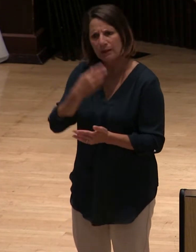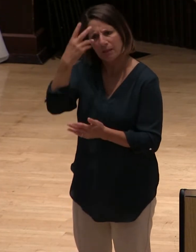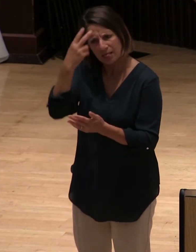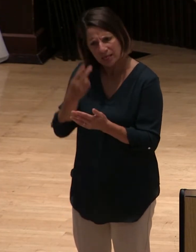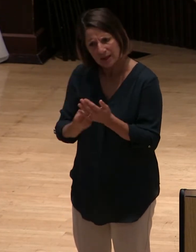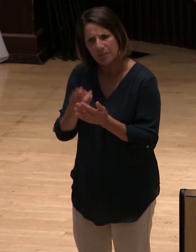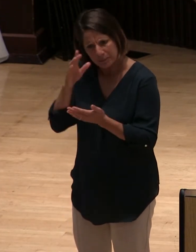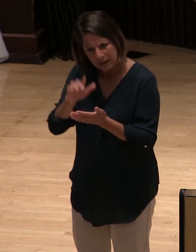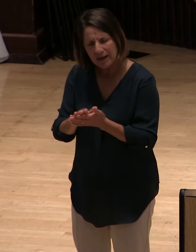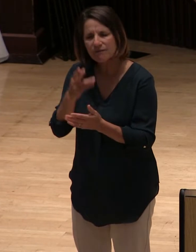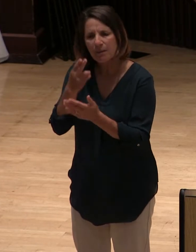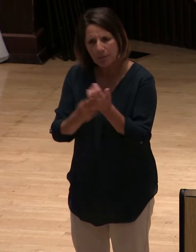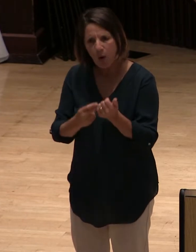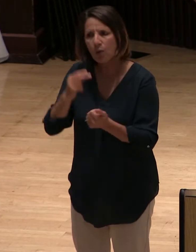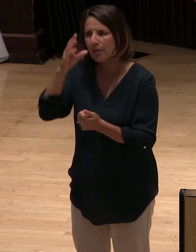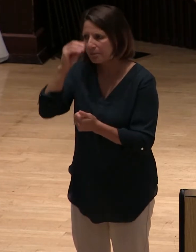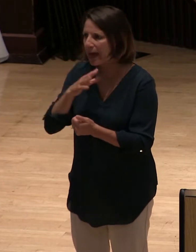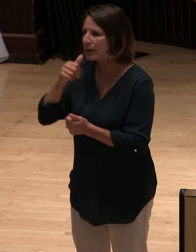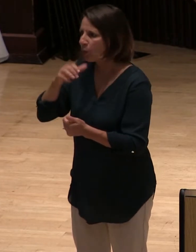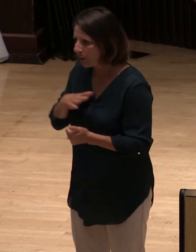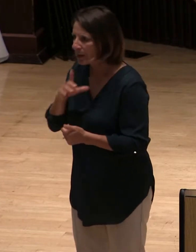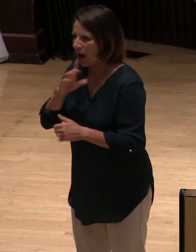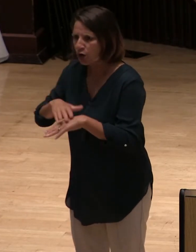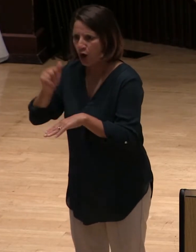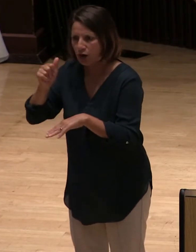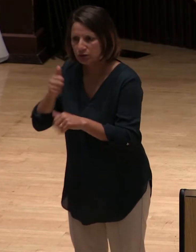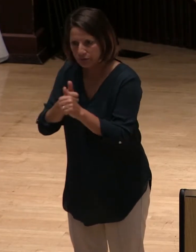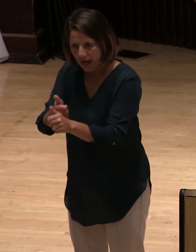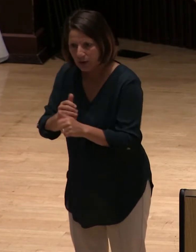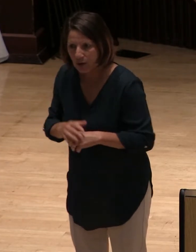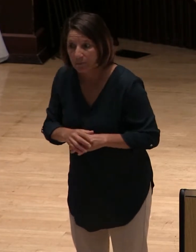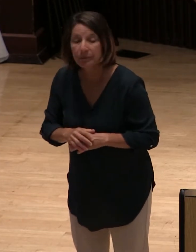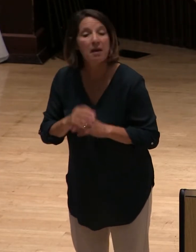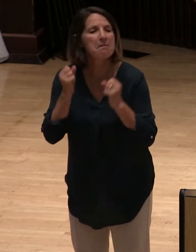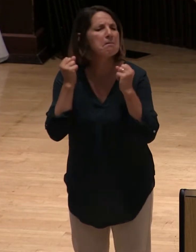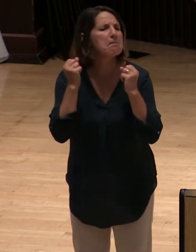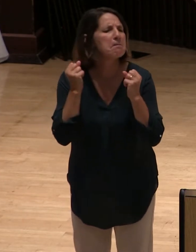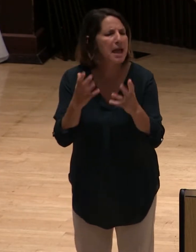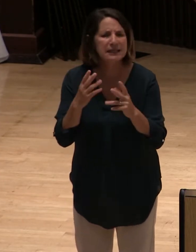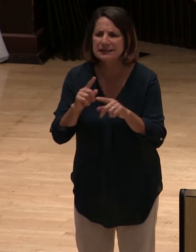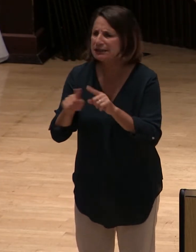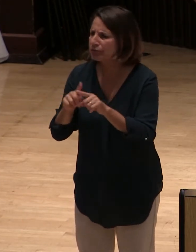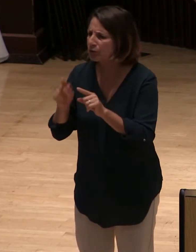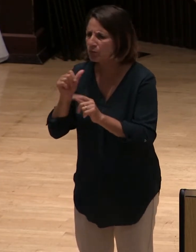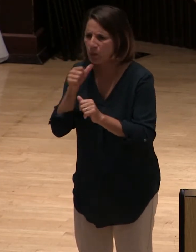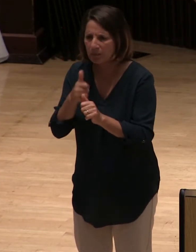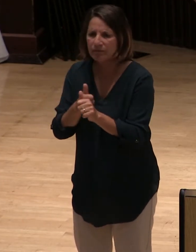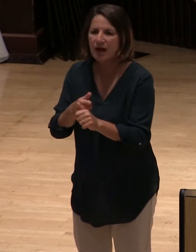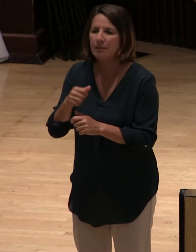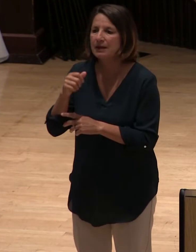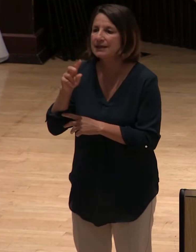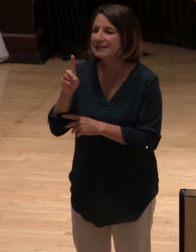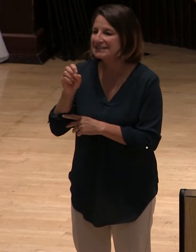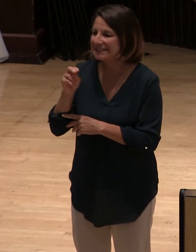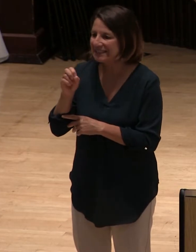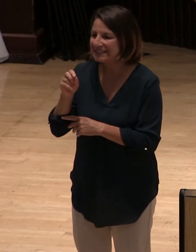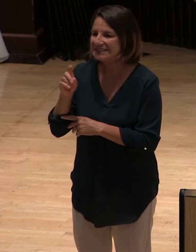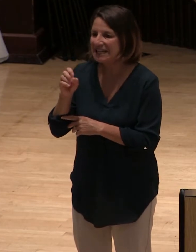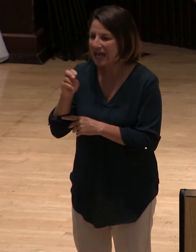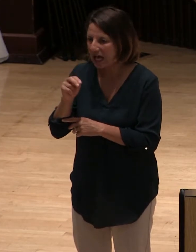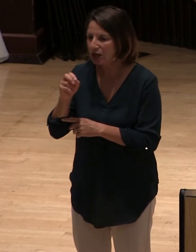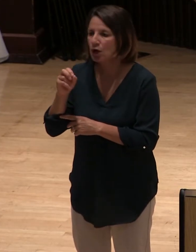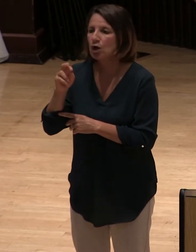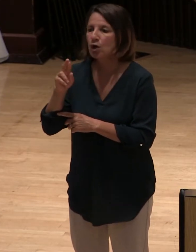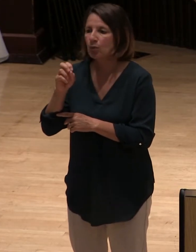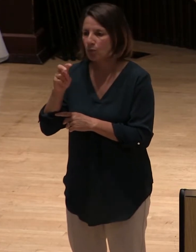God. And many more women priests would follow, including Reverend Denise Donato, Reverend Patty, Reverend Hava,